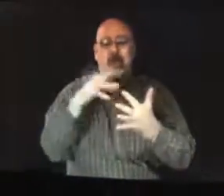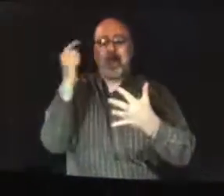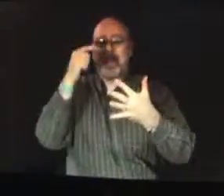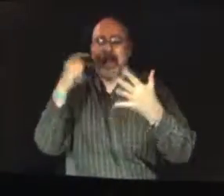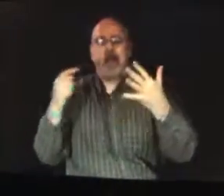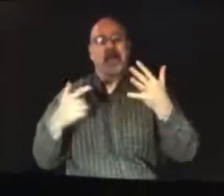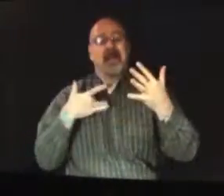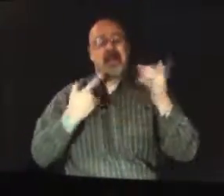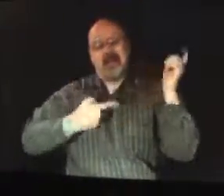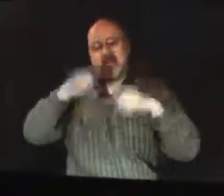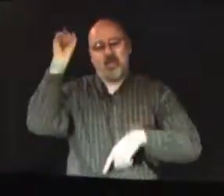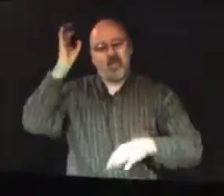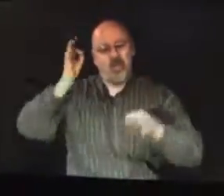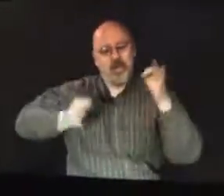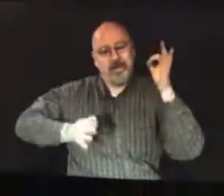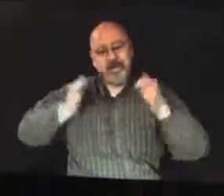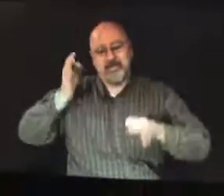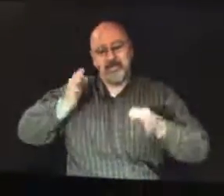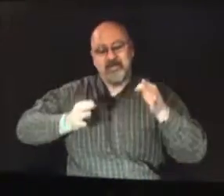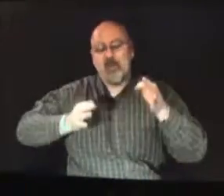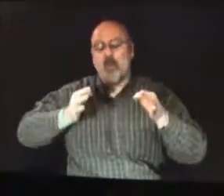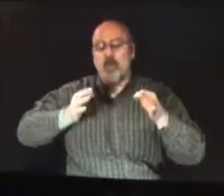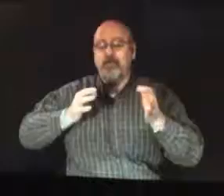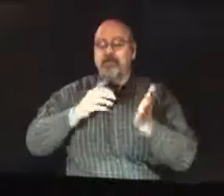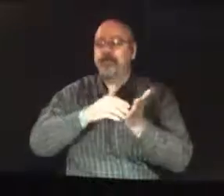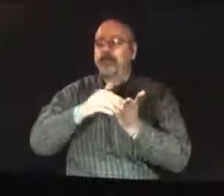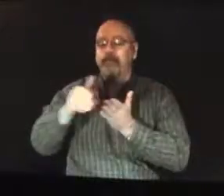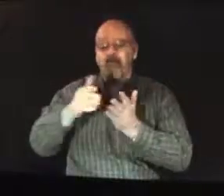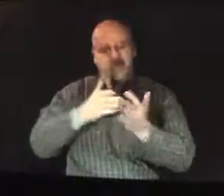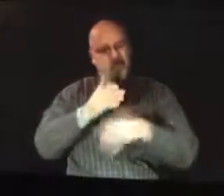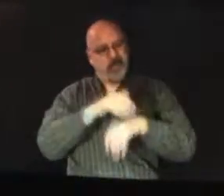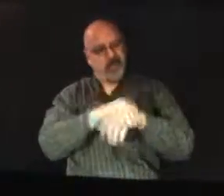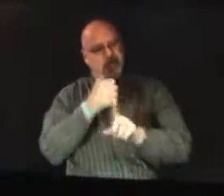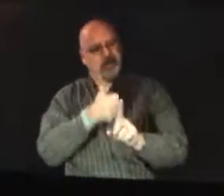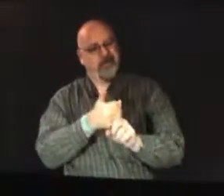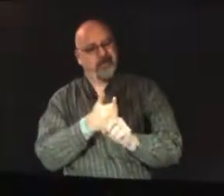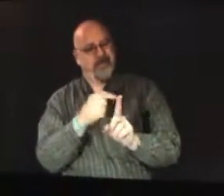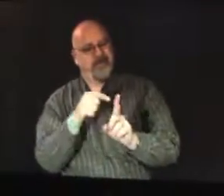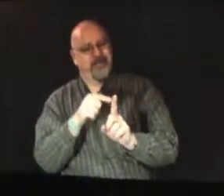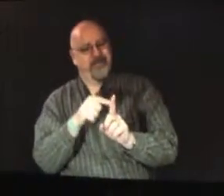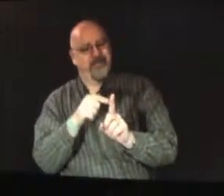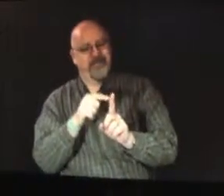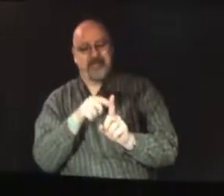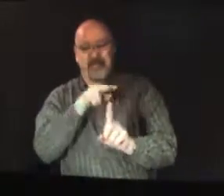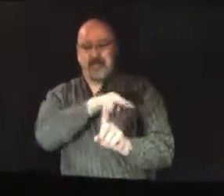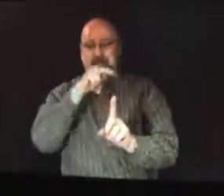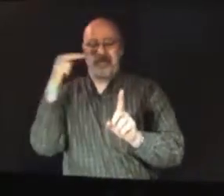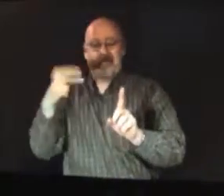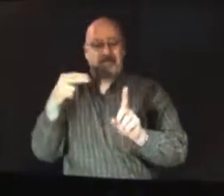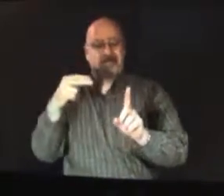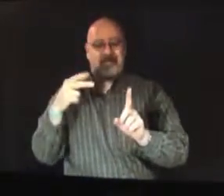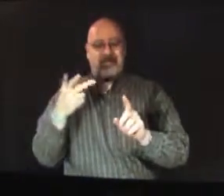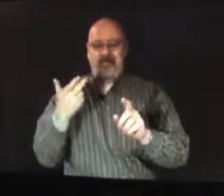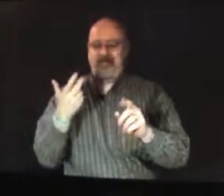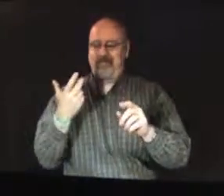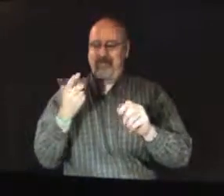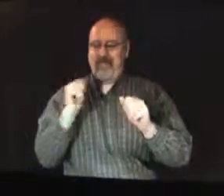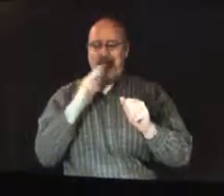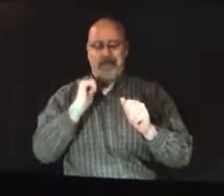There's so many flaws in the English language that there's not a lot of people who agree with a lot of things. People disagree